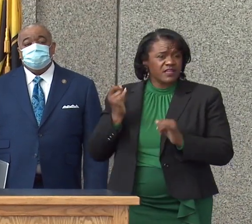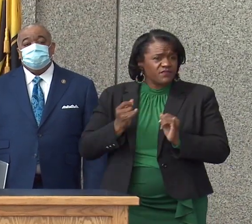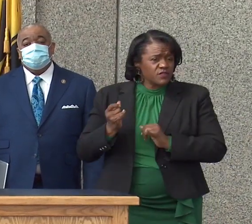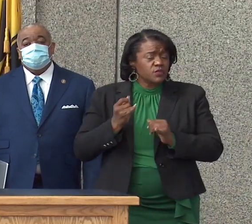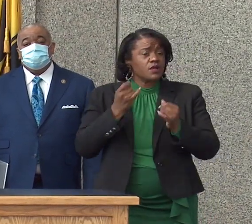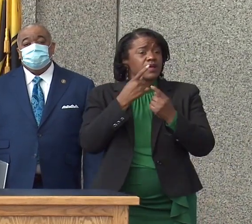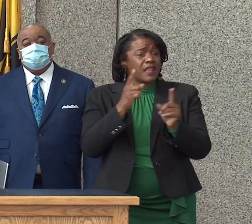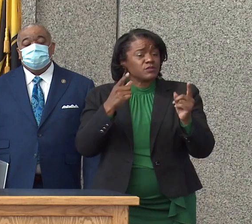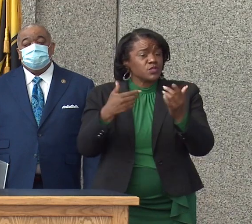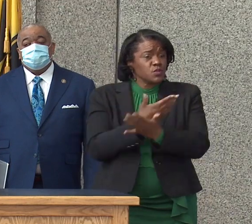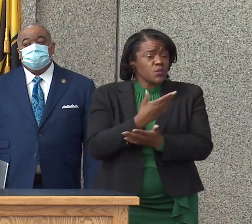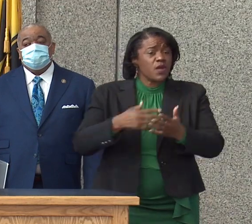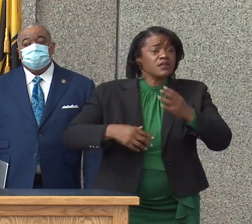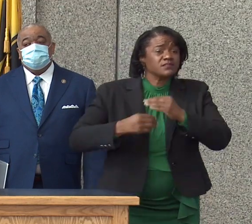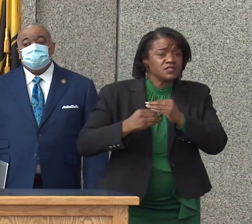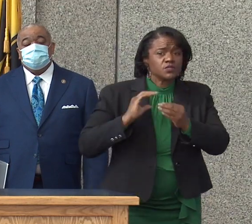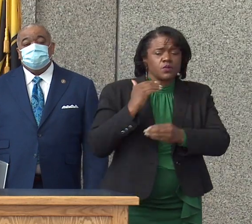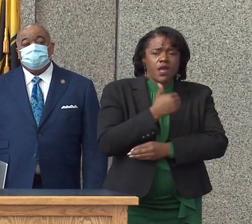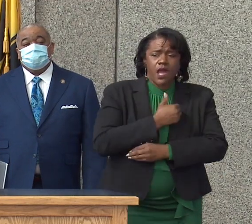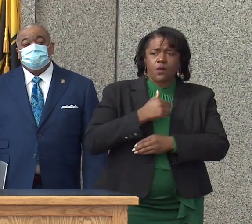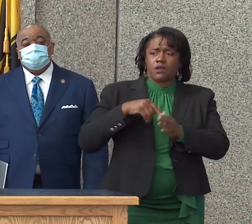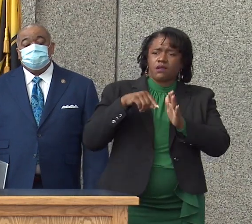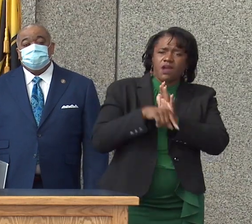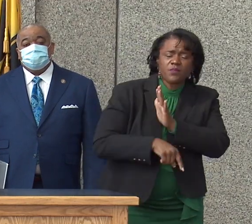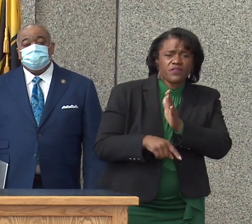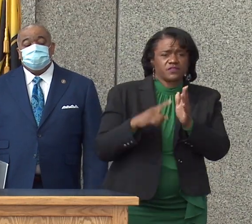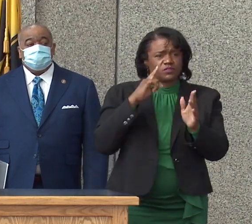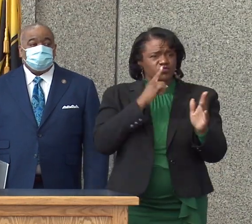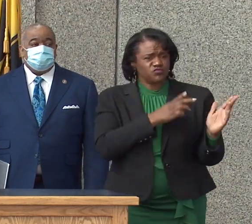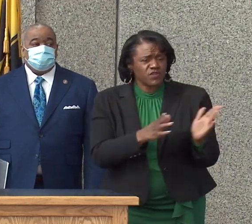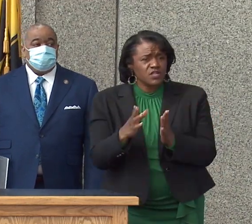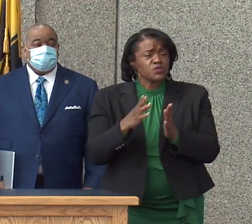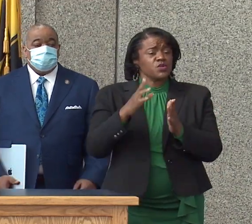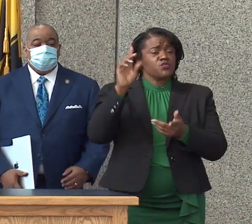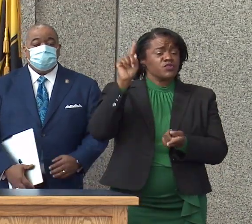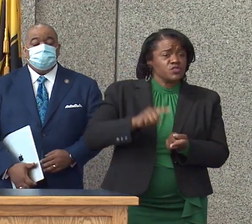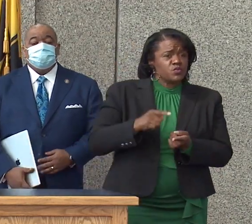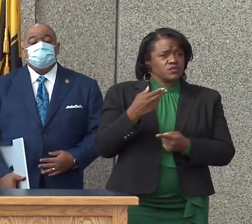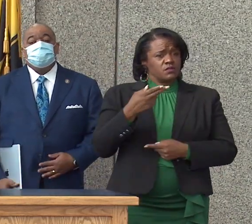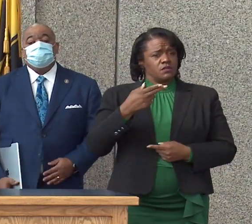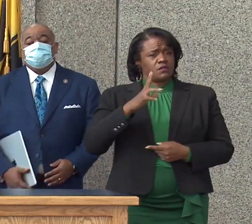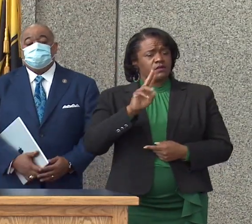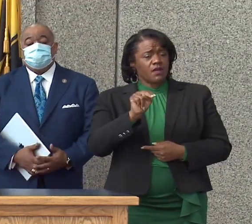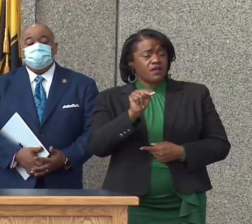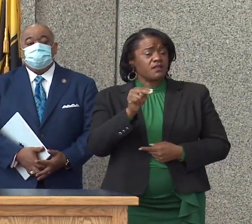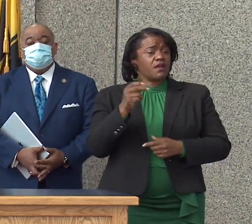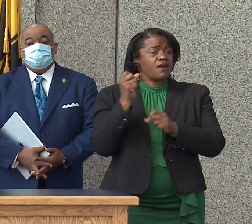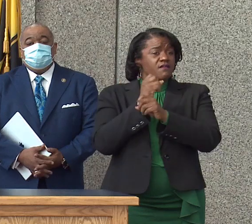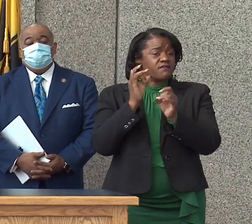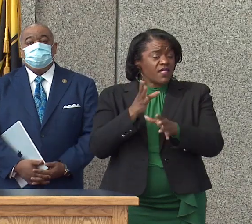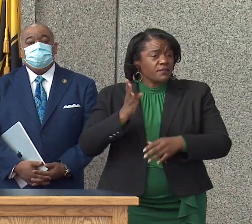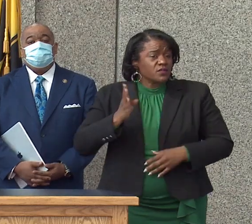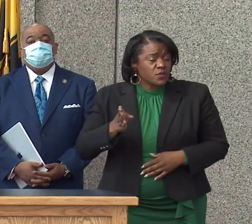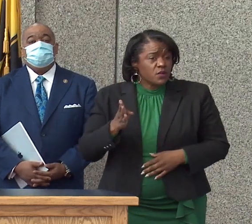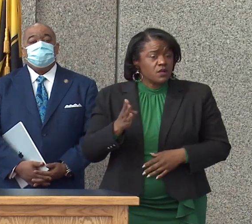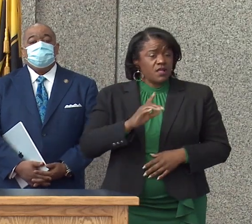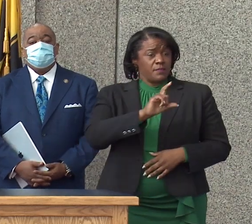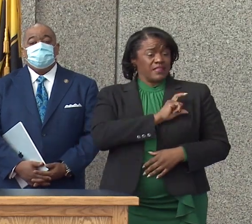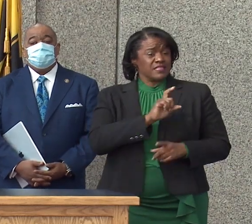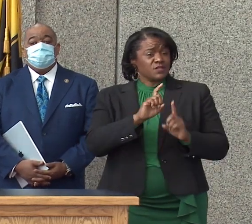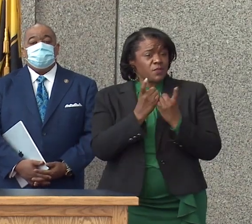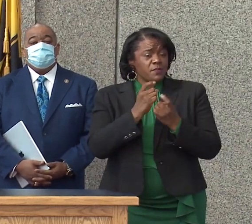announce a new addition to our comprehensive strategy to reduce gun violence in Baltimore. The Baltimore Police Department has been